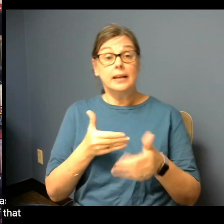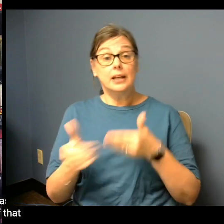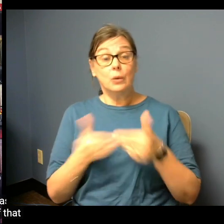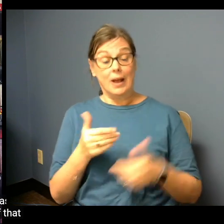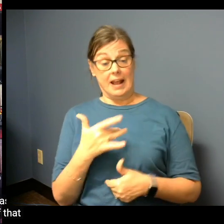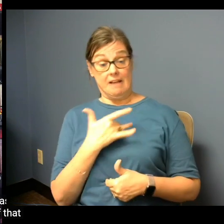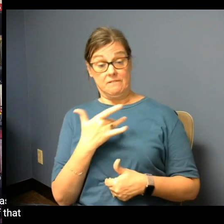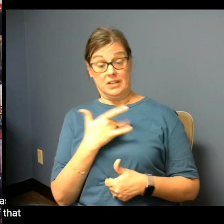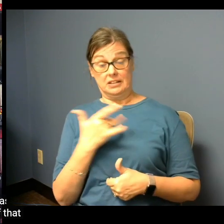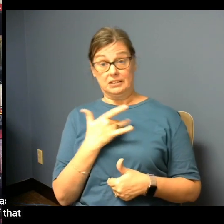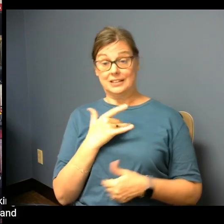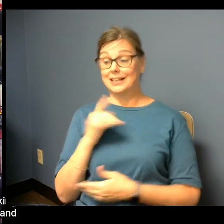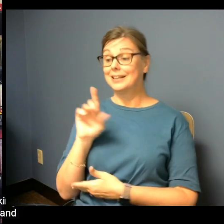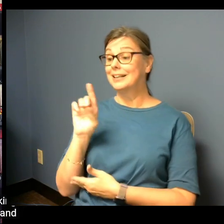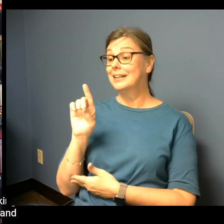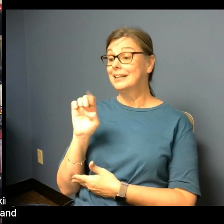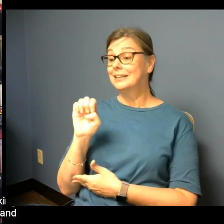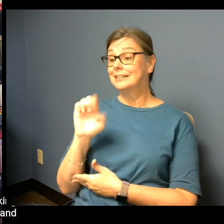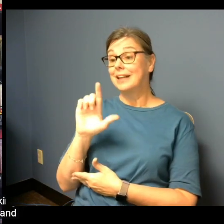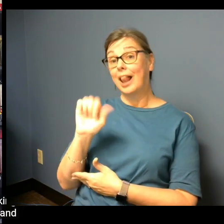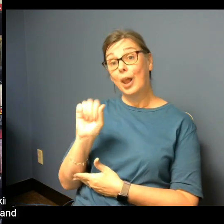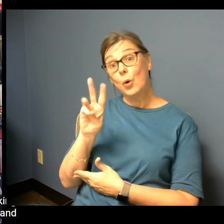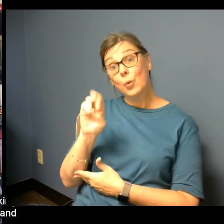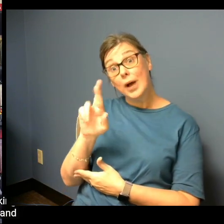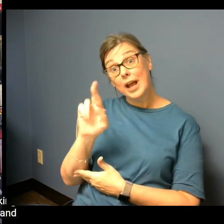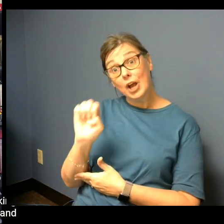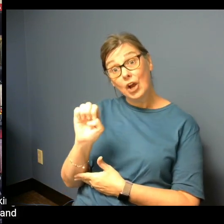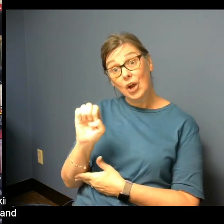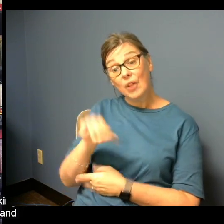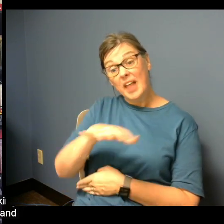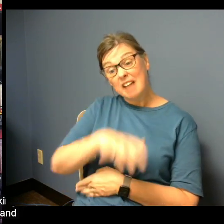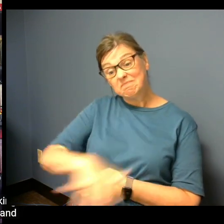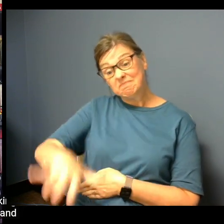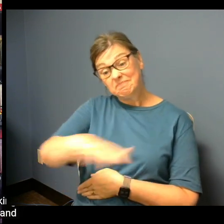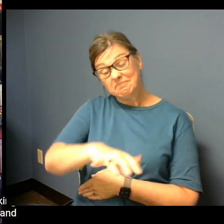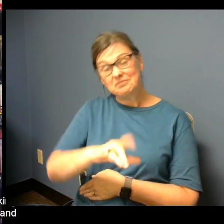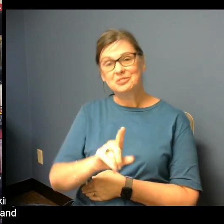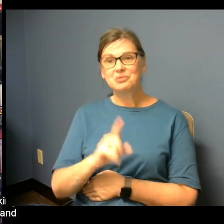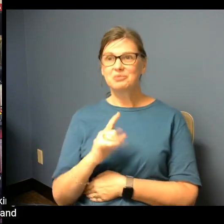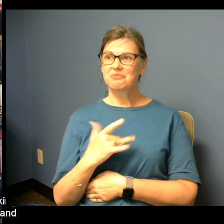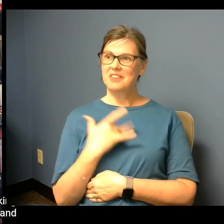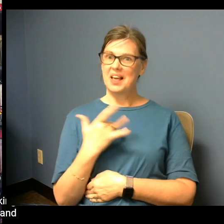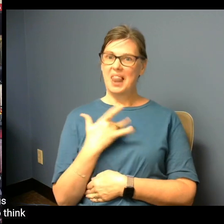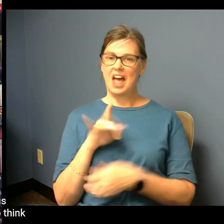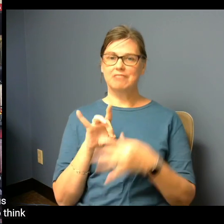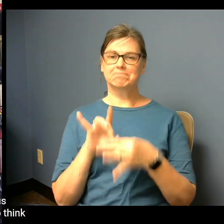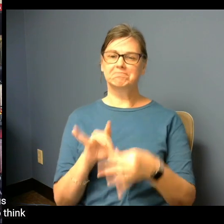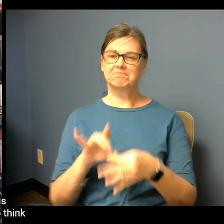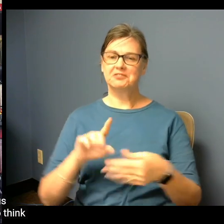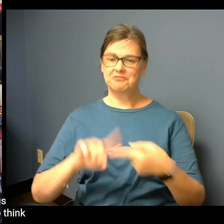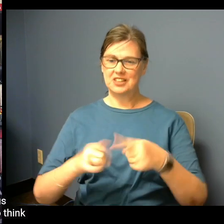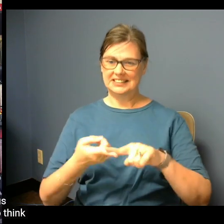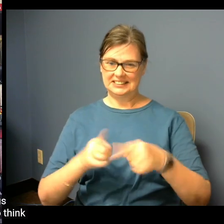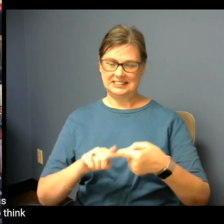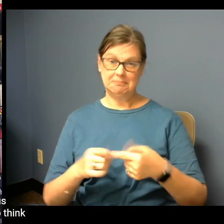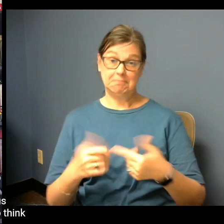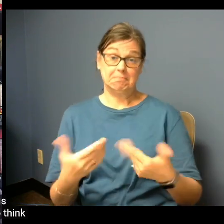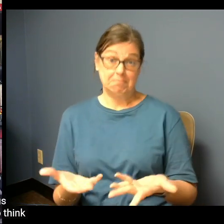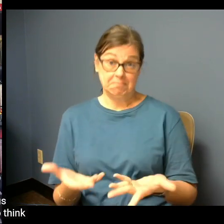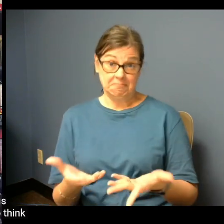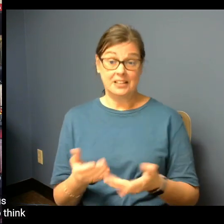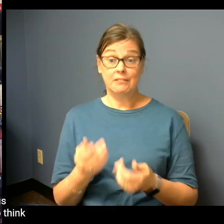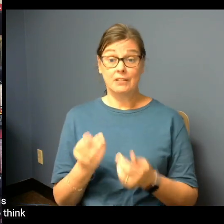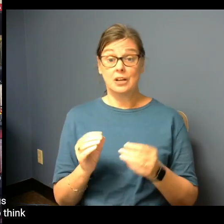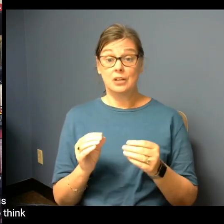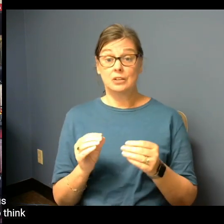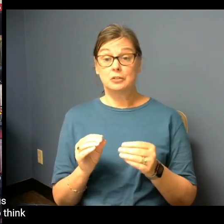And so there's key parts of that letter um, that you're looking at that you can kind of see that. And again, we can do that in the discussion board